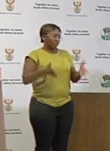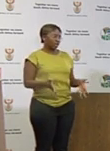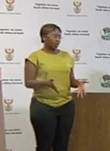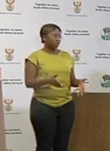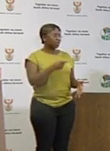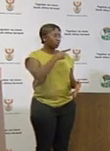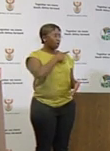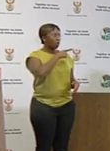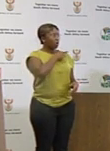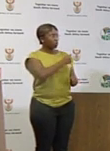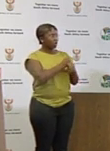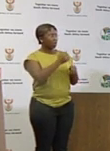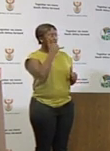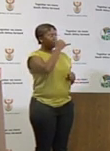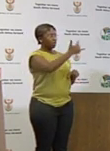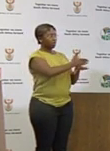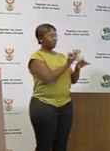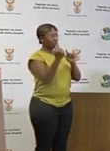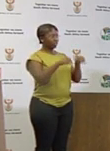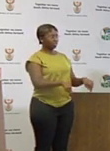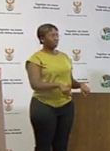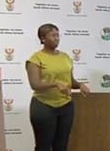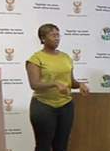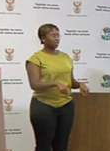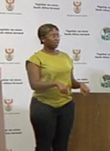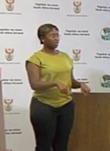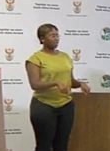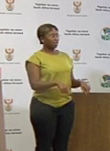I asked why you didn't call earlier before you came here.